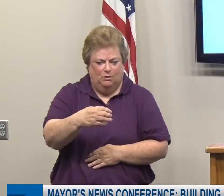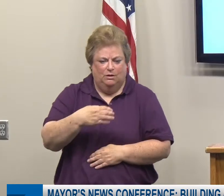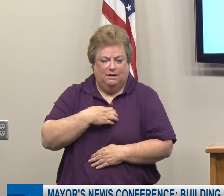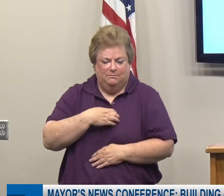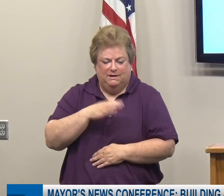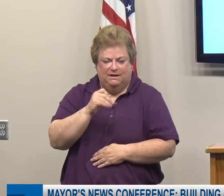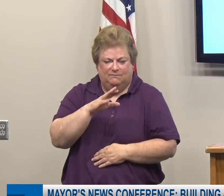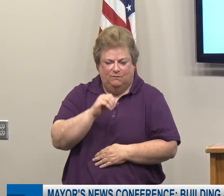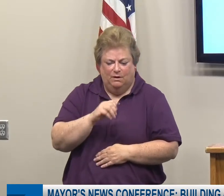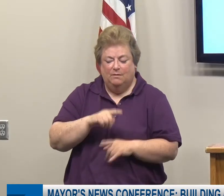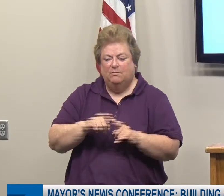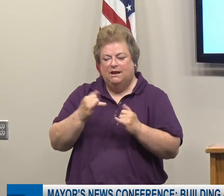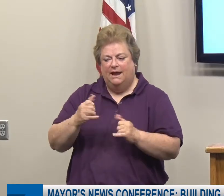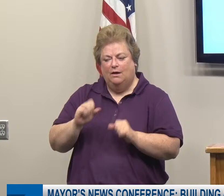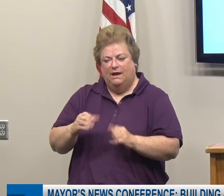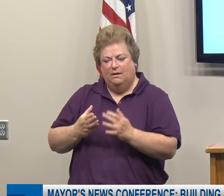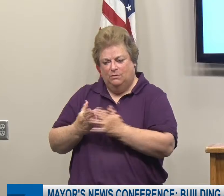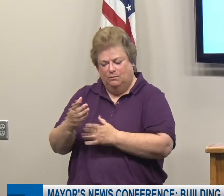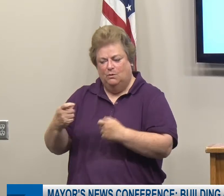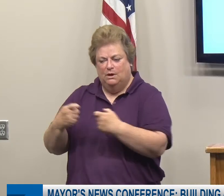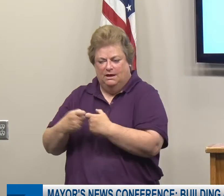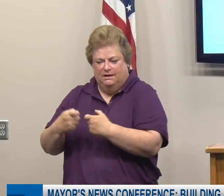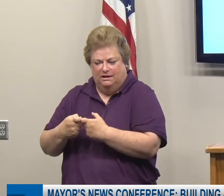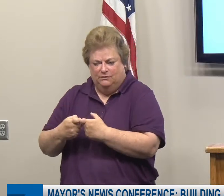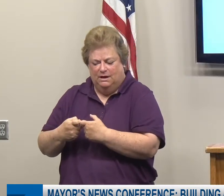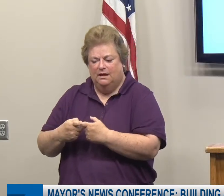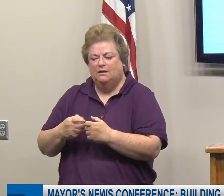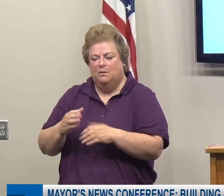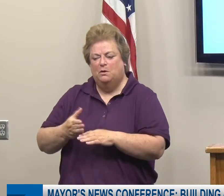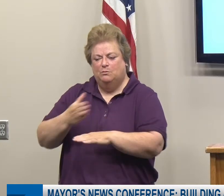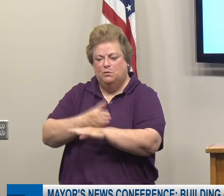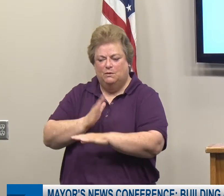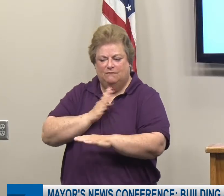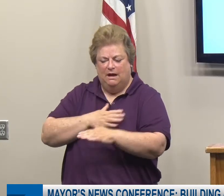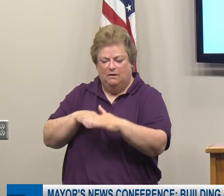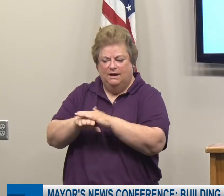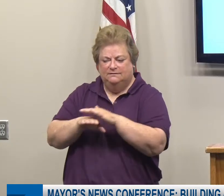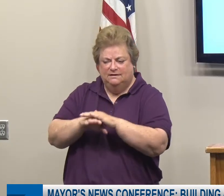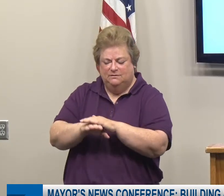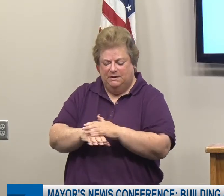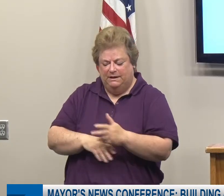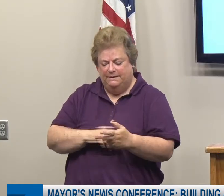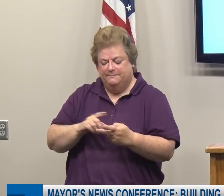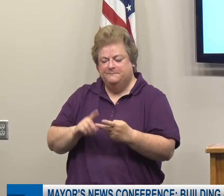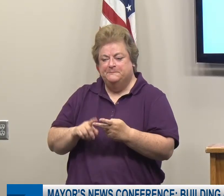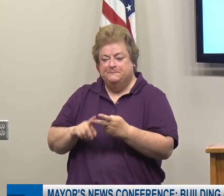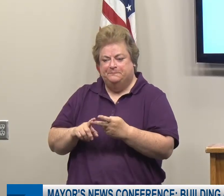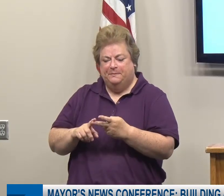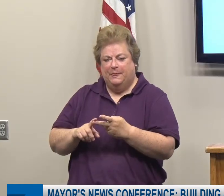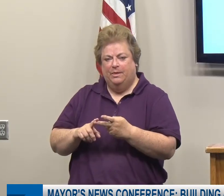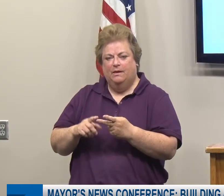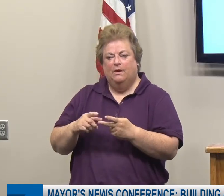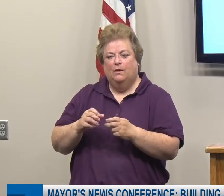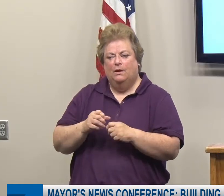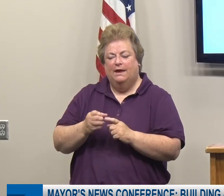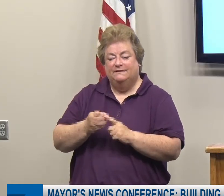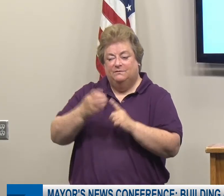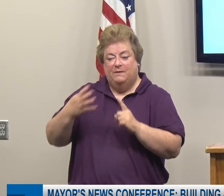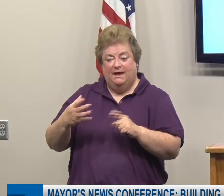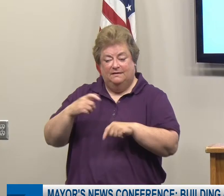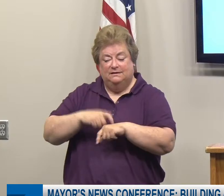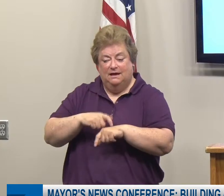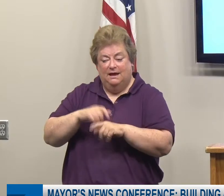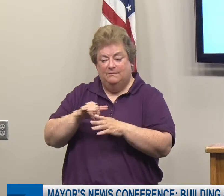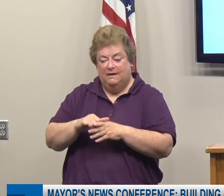for electronic filing of complaints and will improve accessibility. Second, we will expand the amount of time